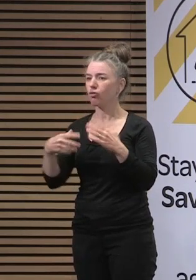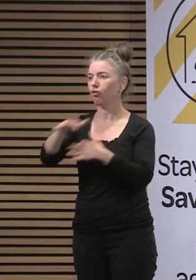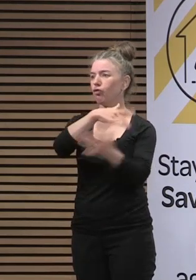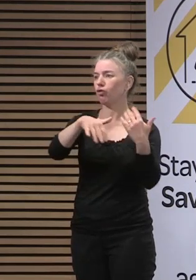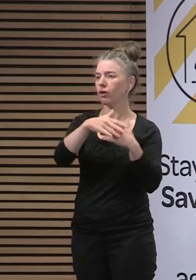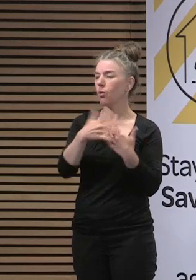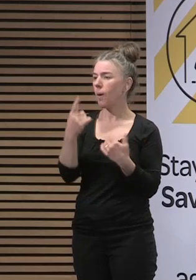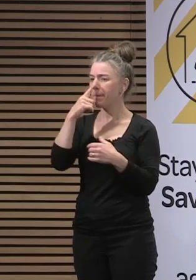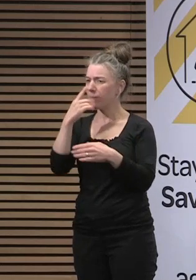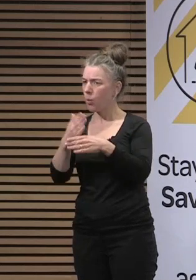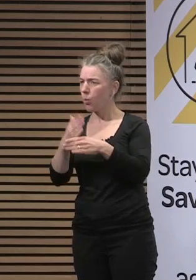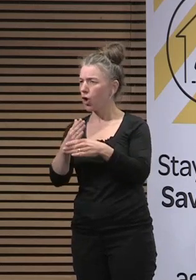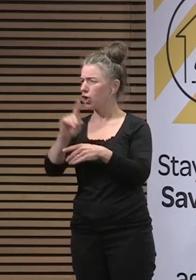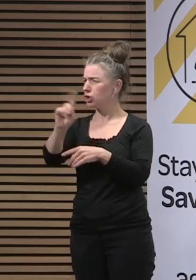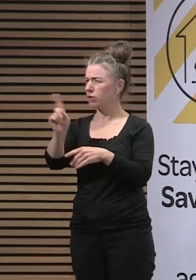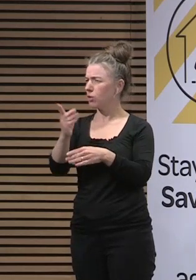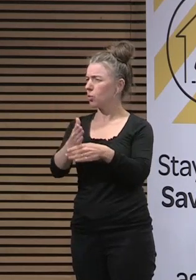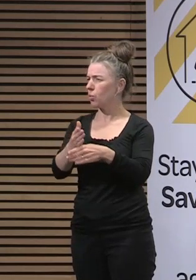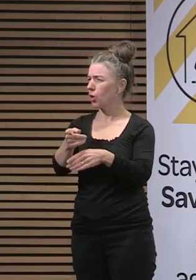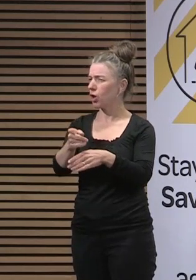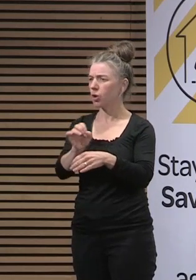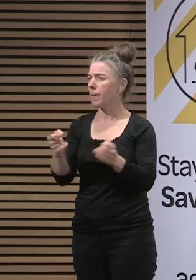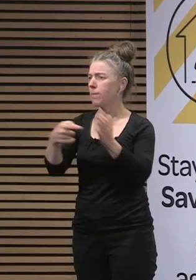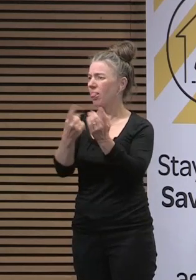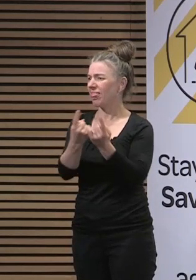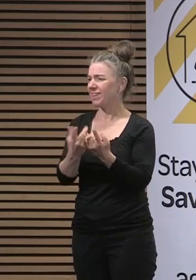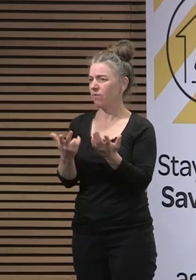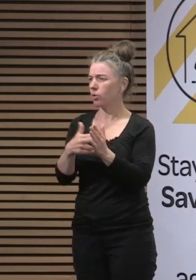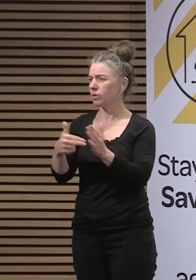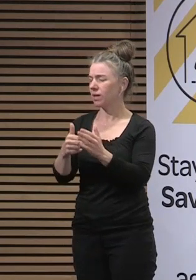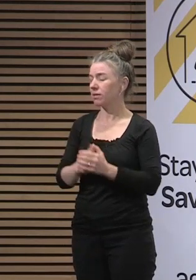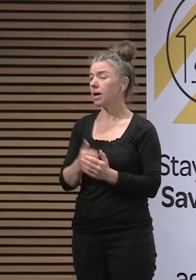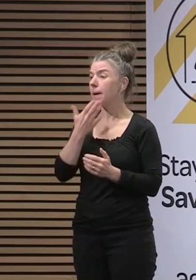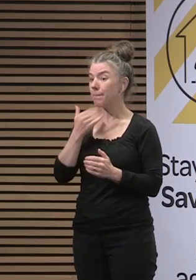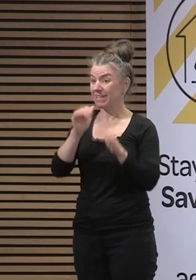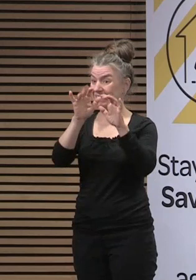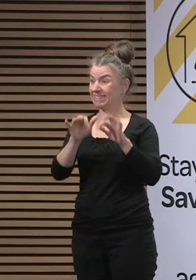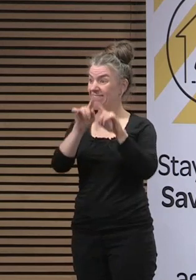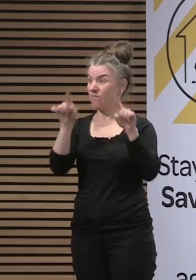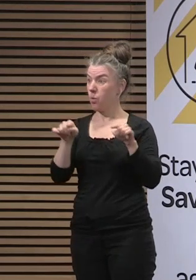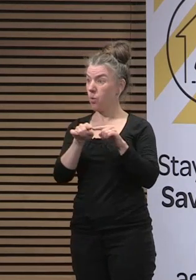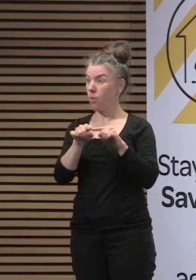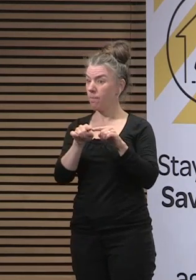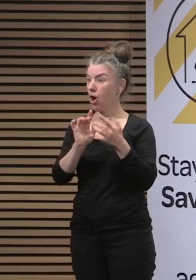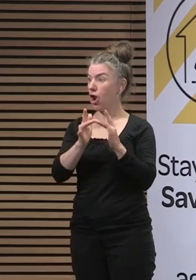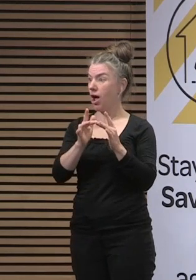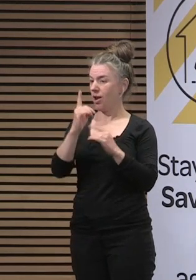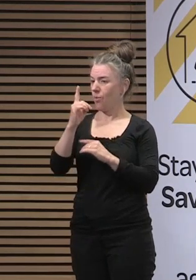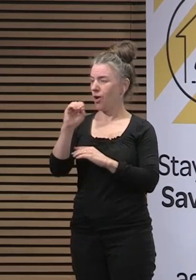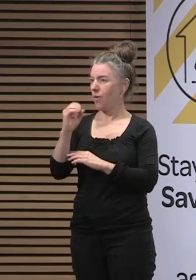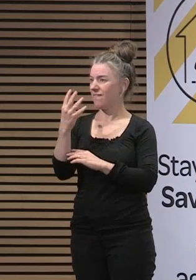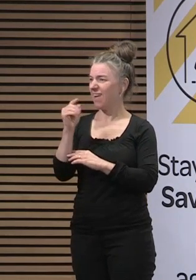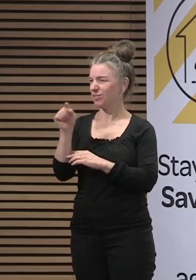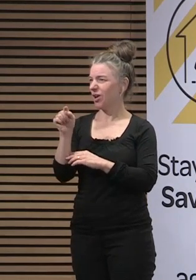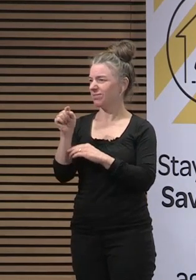essential workforce. The Police Commissioner has urged people to use the online form instead of calling police. That enables them to